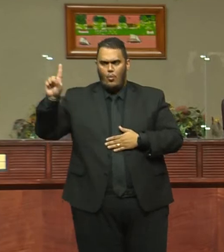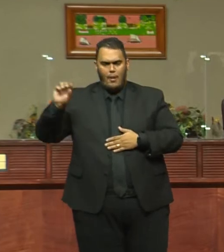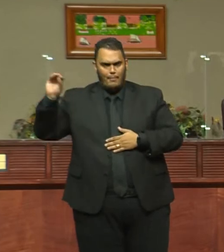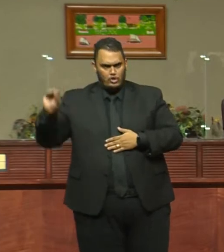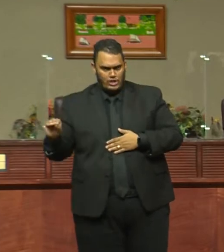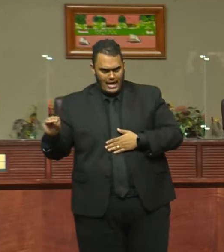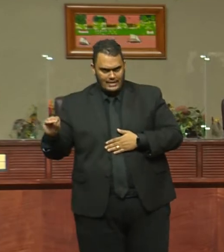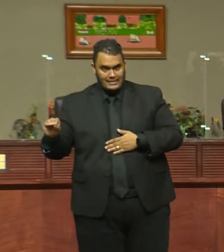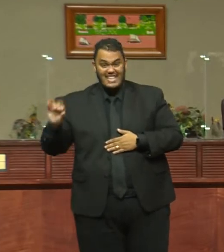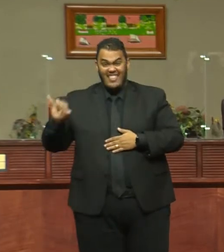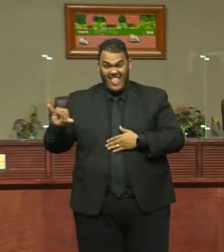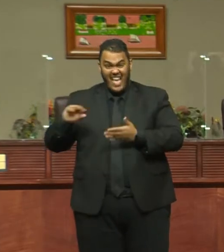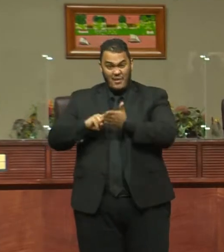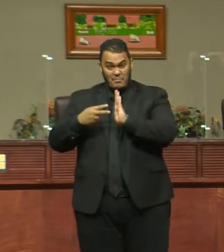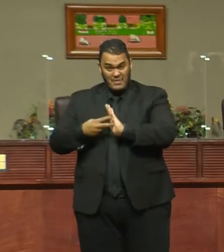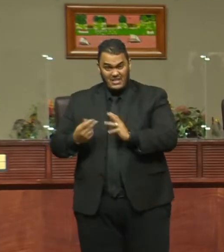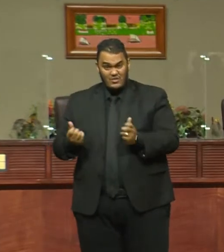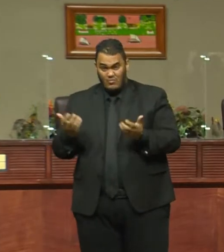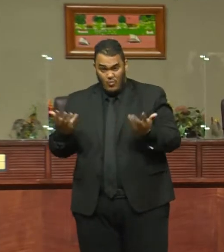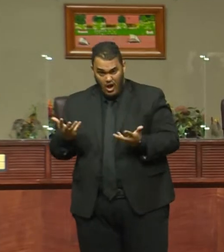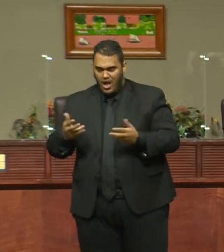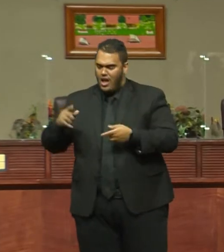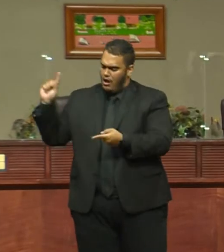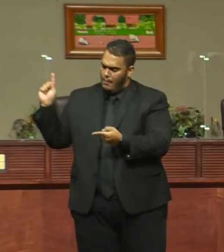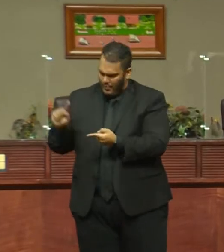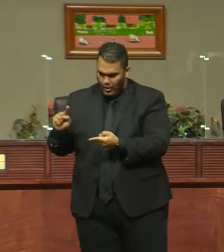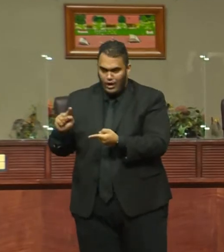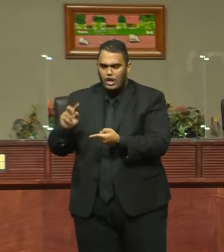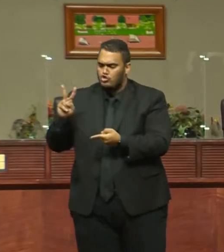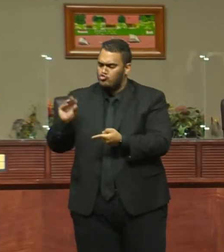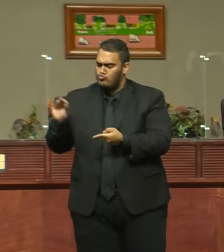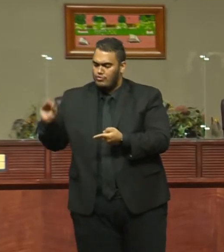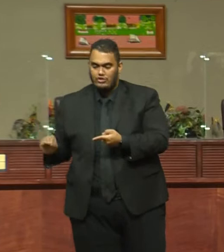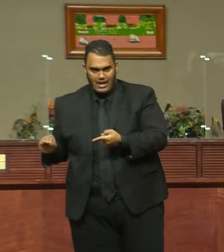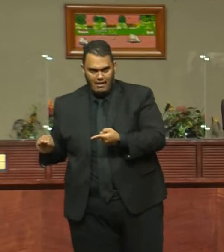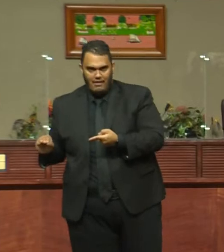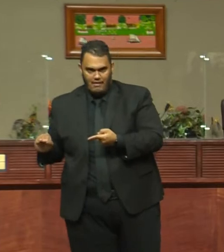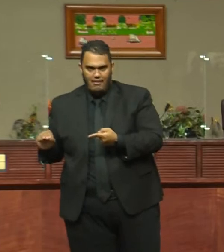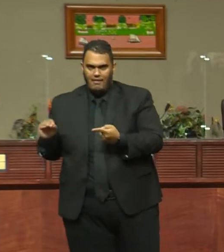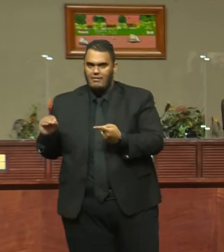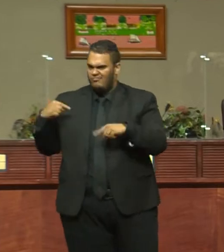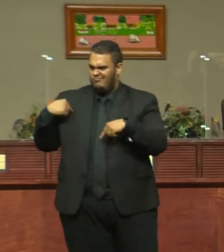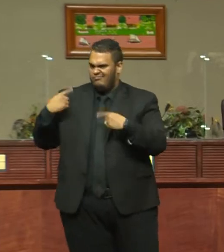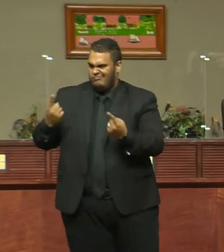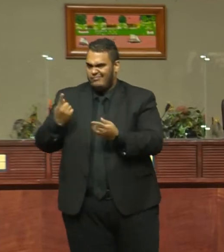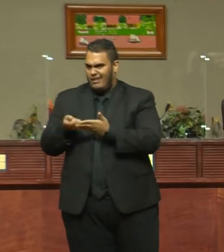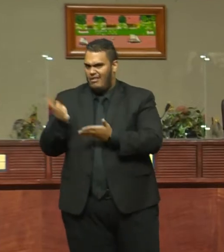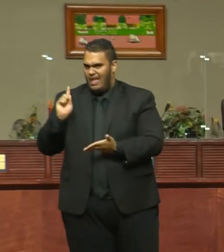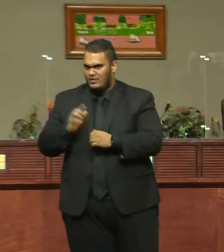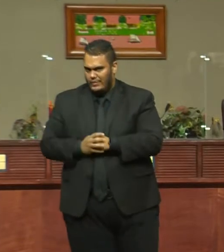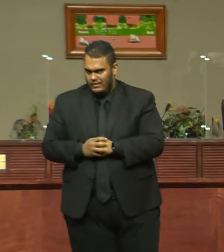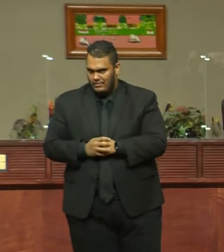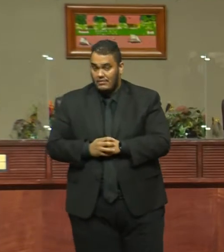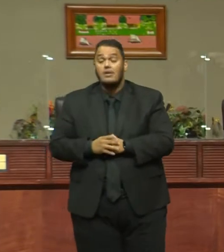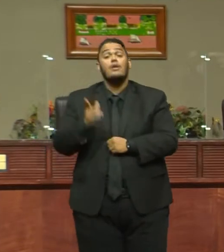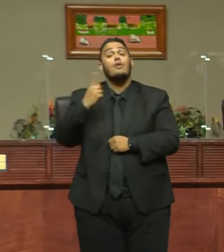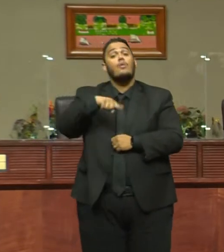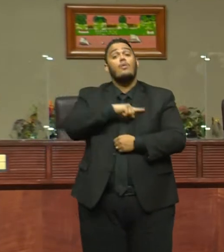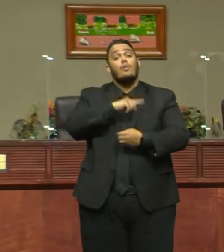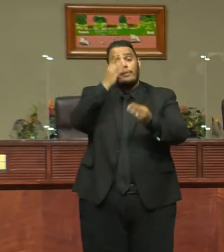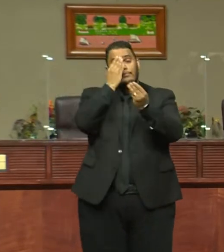today, when it was 10.2%. As a reminder, we will continue to offer